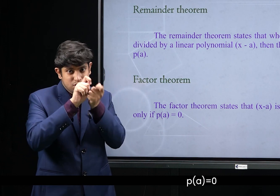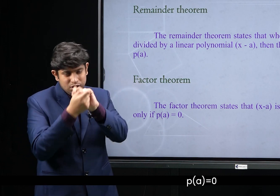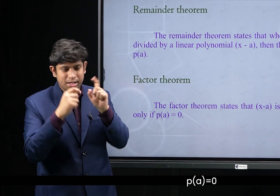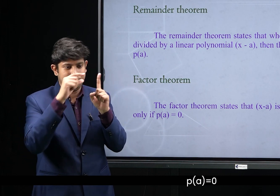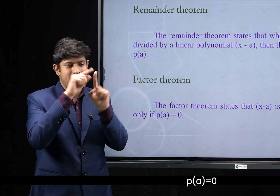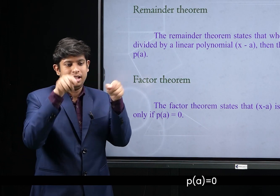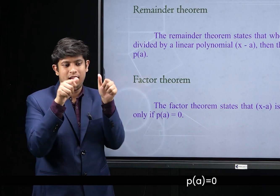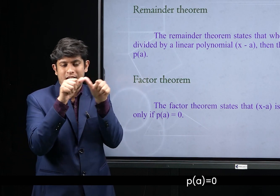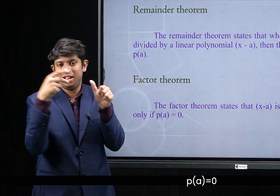0.